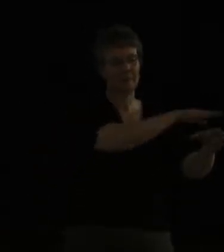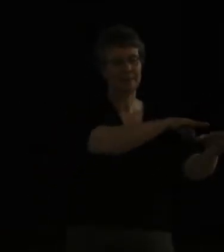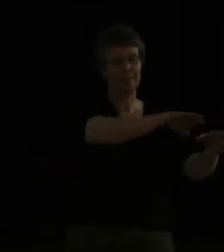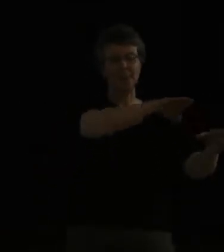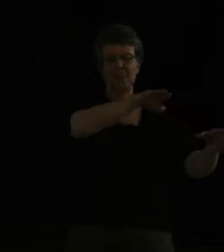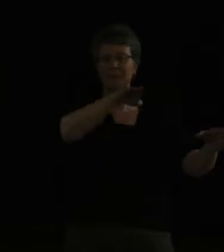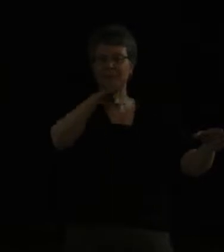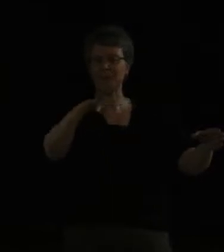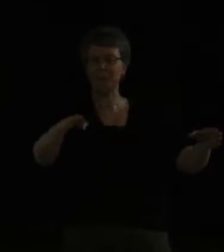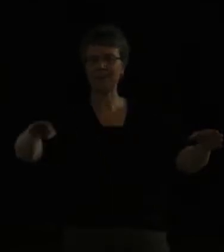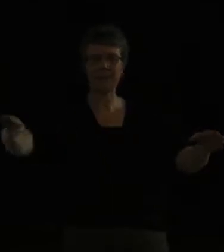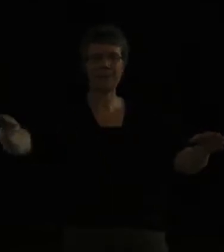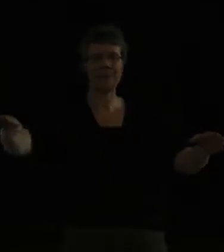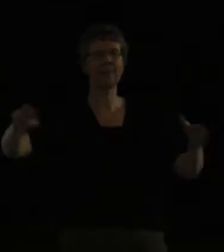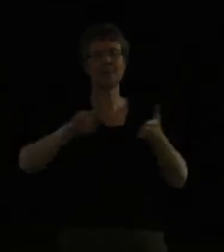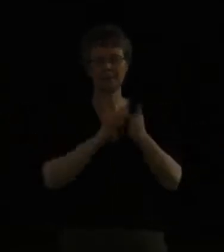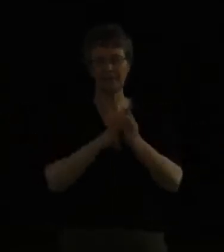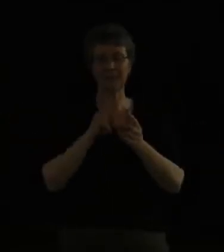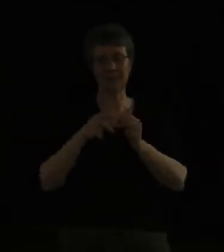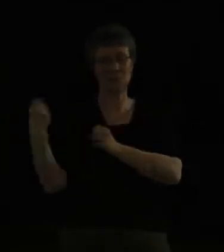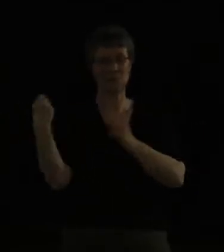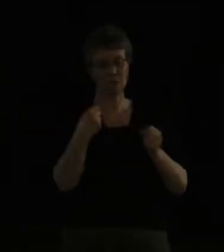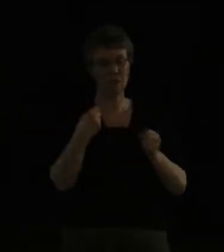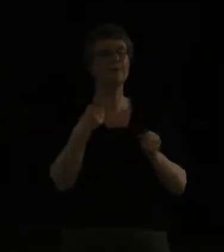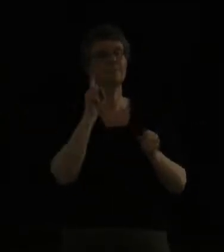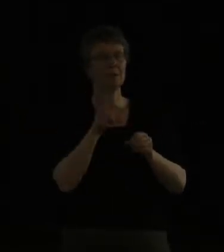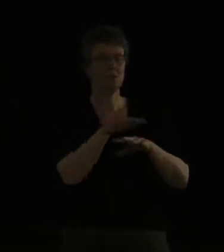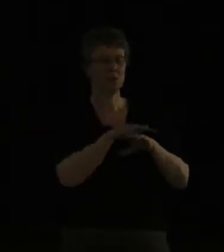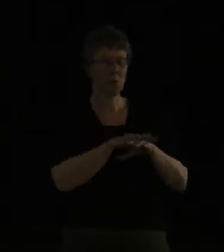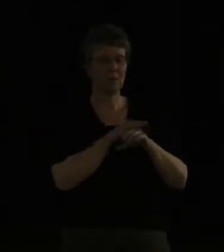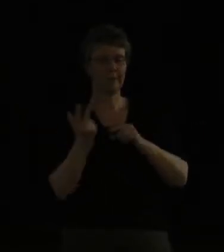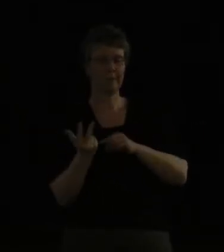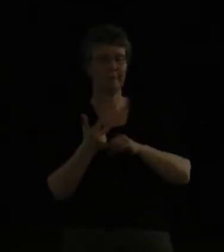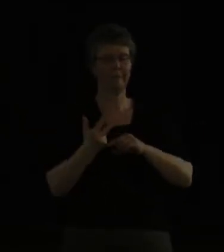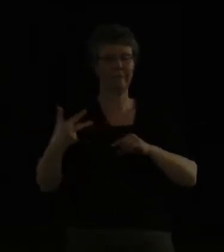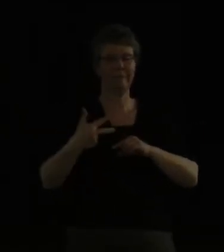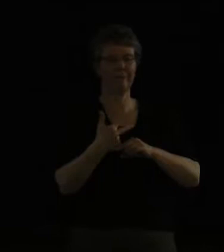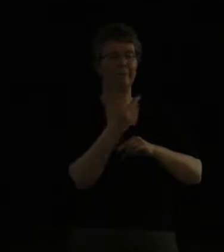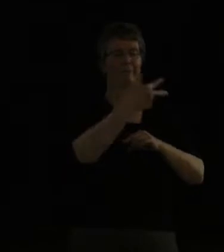quite the thing, and it makes it really, really safe for children who would be using this quite frequently.